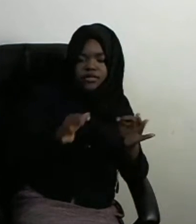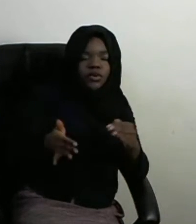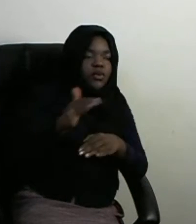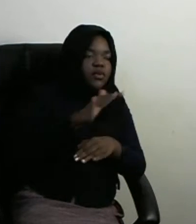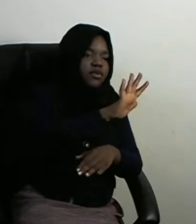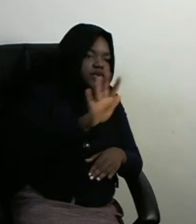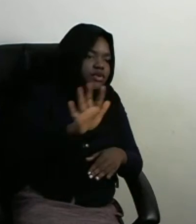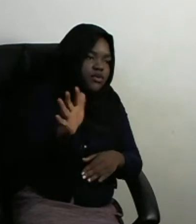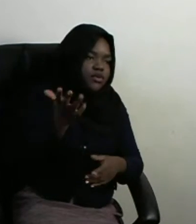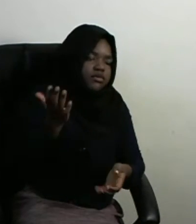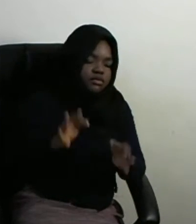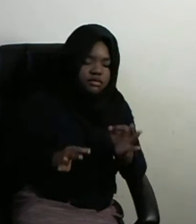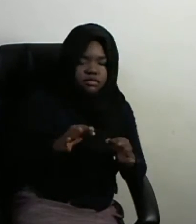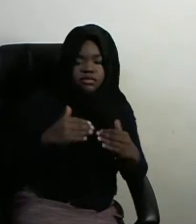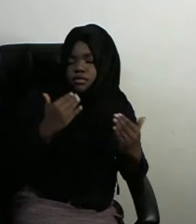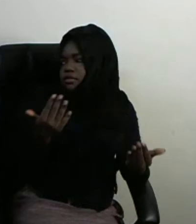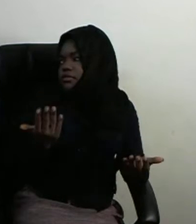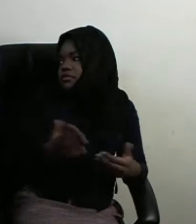over yours.